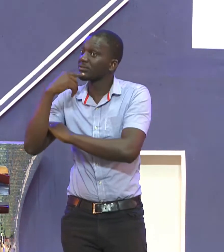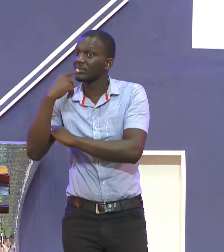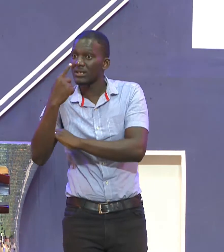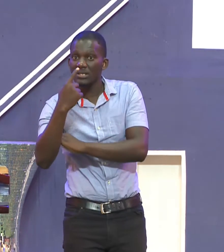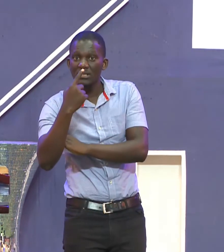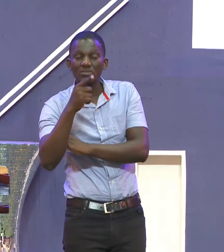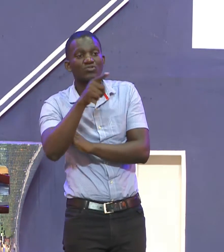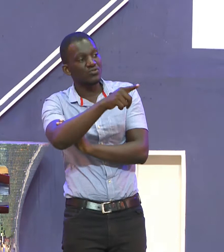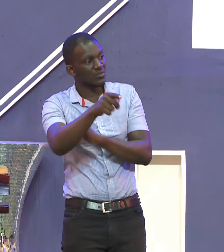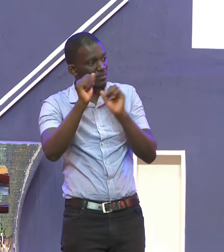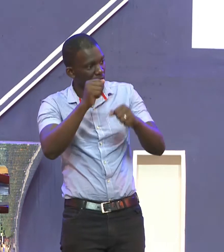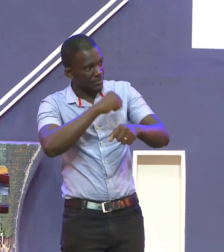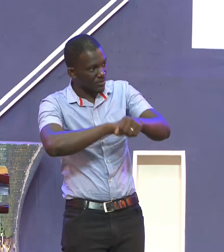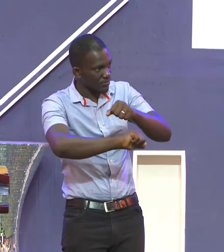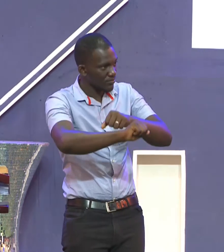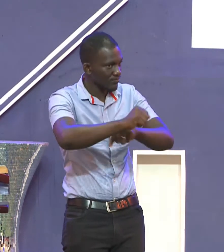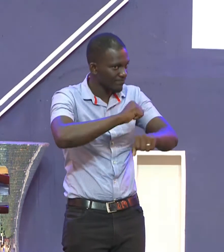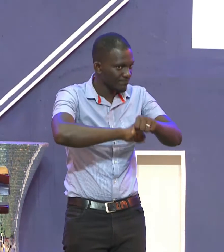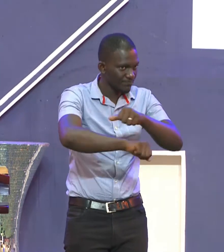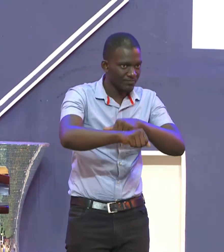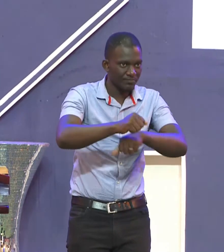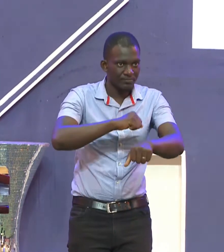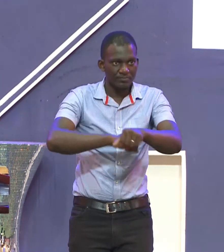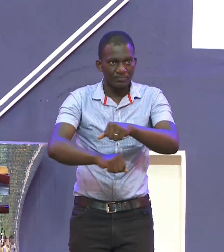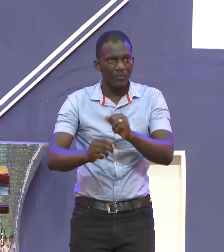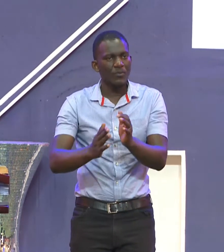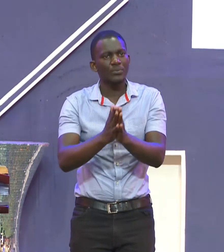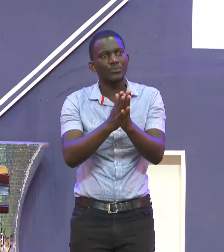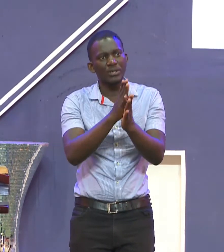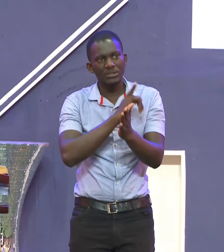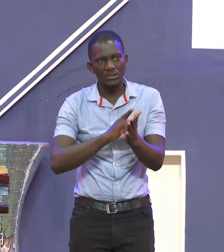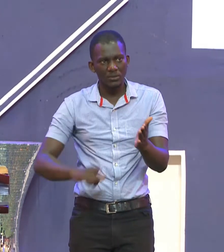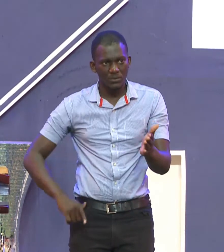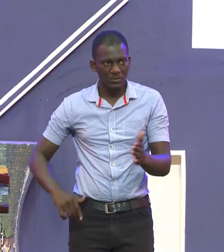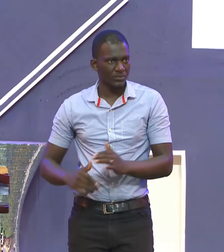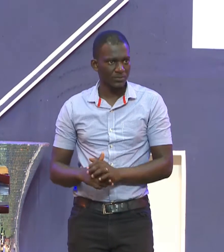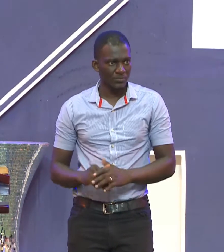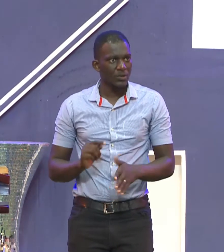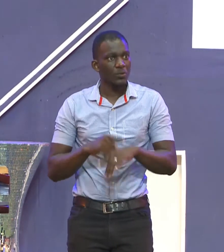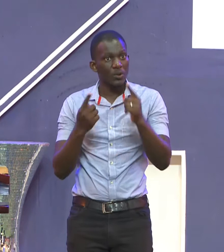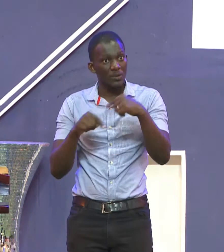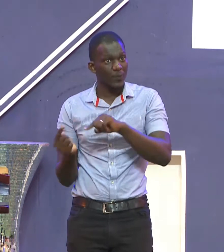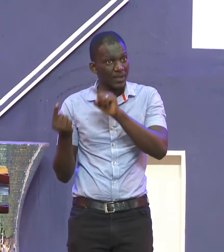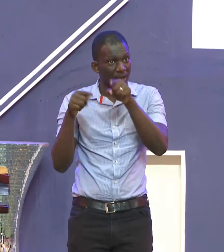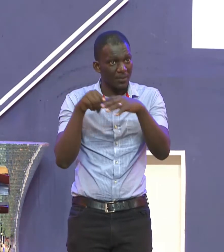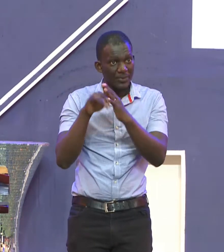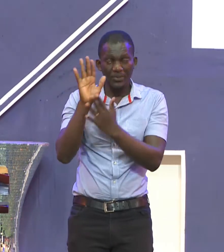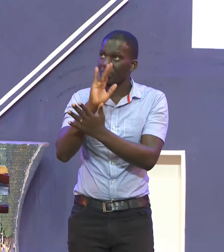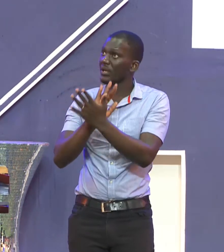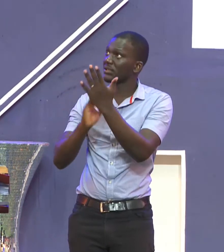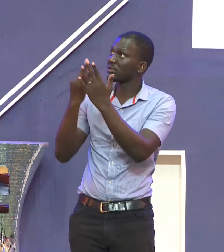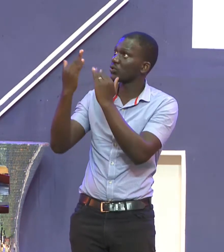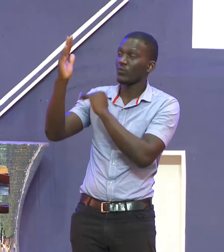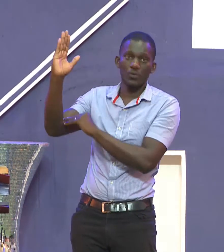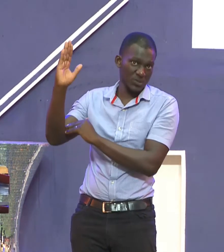an honor to put into practice what God has told you to do. Mukama afebazibwe. Amen. Wetujja maso. Whenever we come into